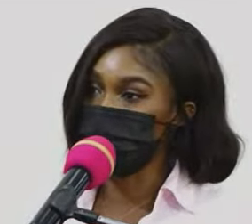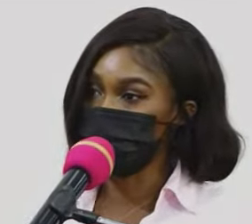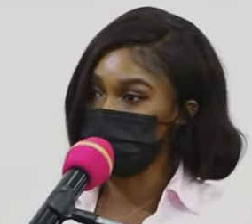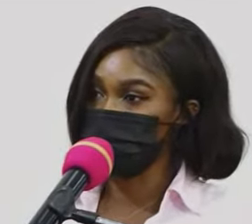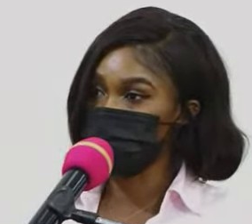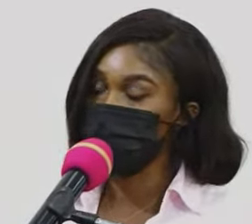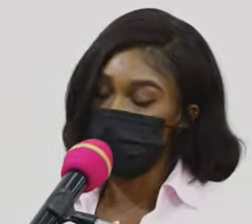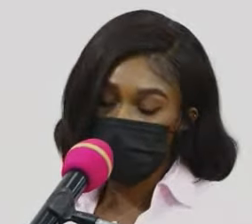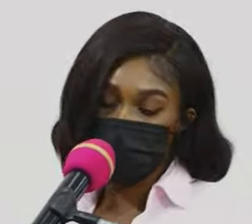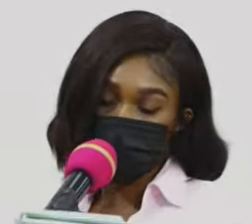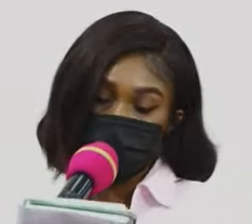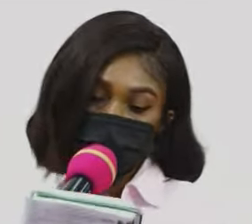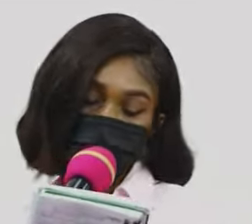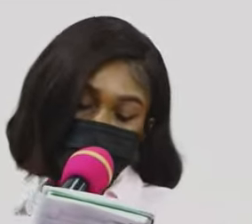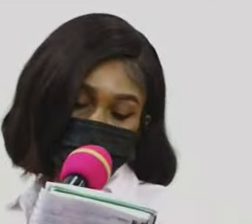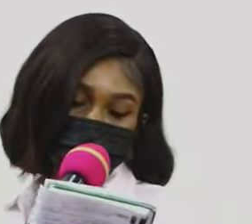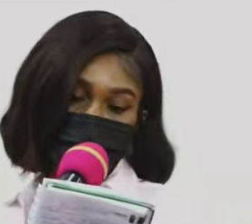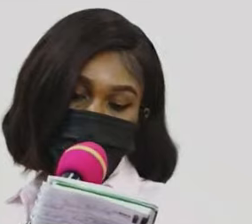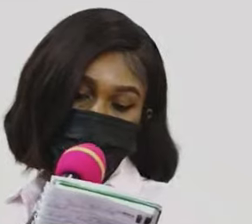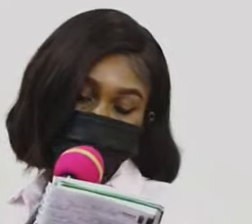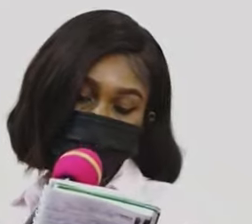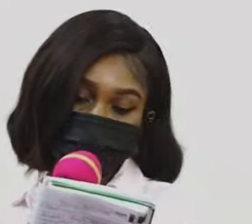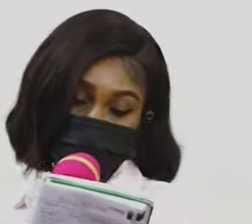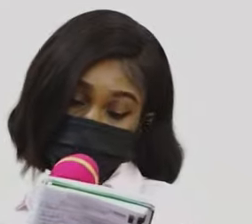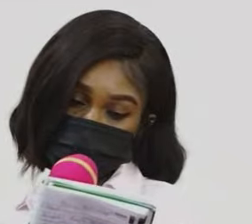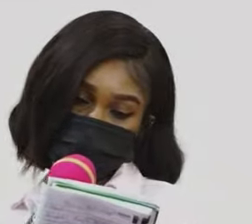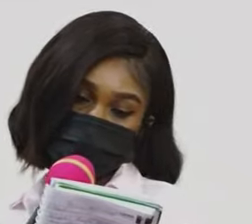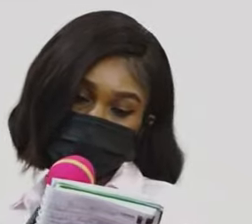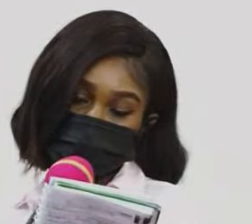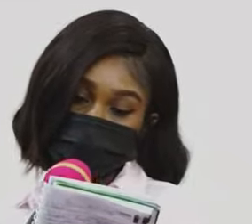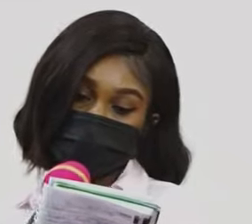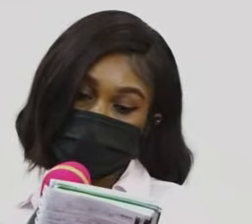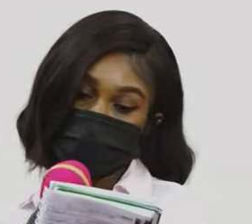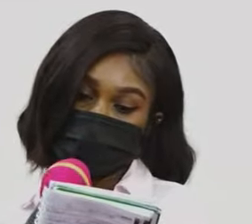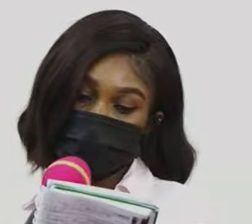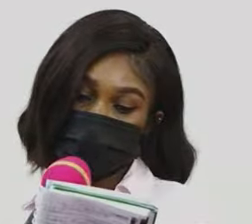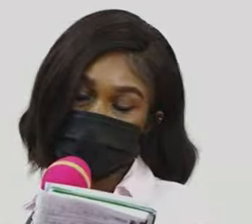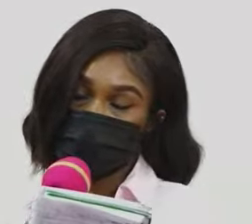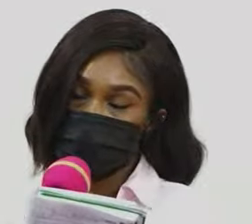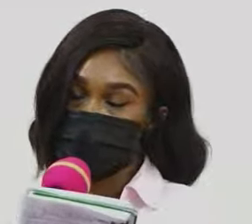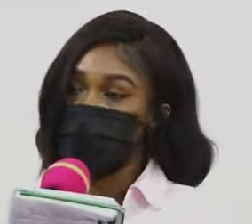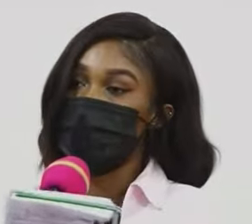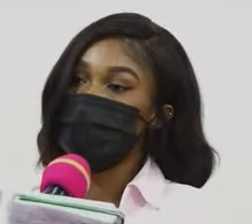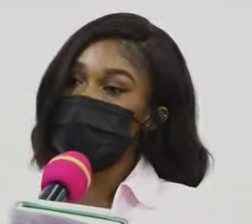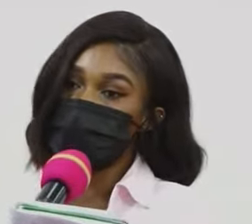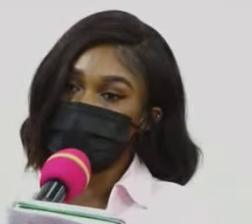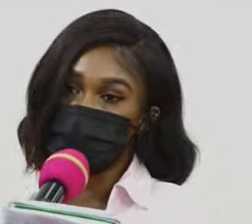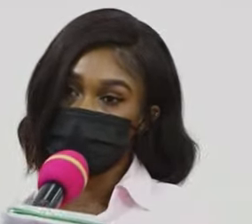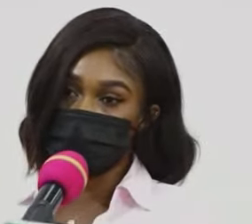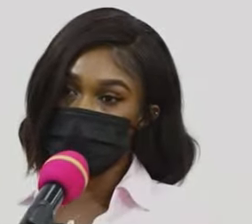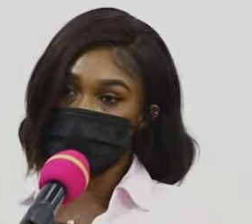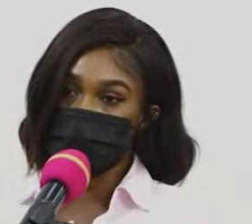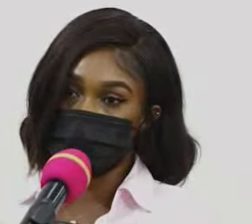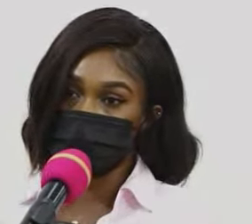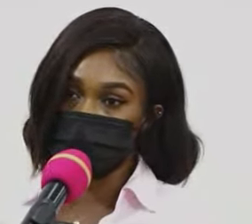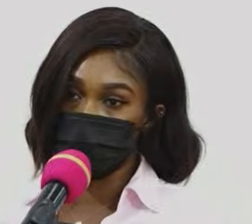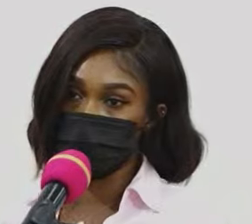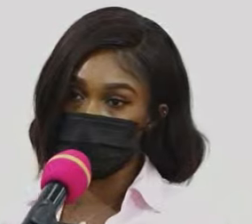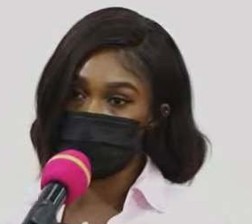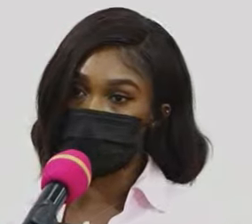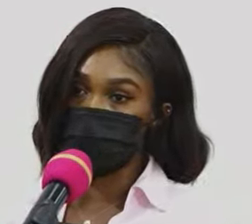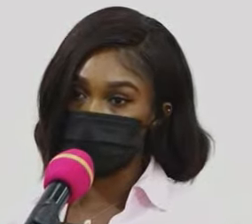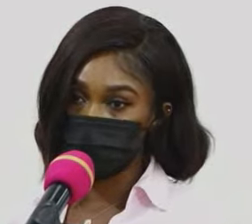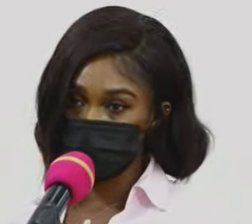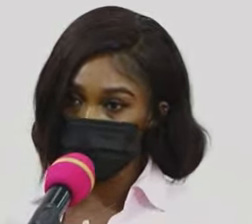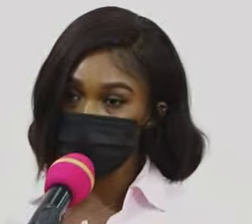us some timelines. And then also on the removal of tree stumps, if you can give us the amount that went into that